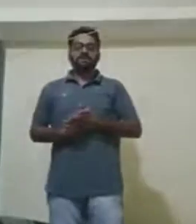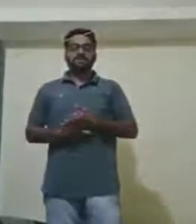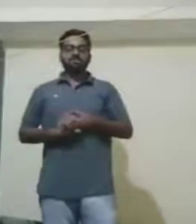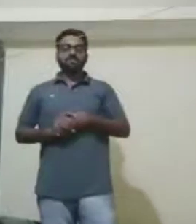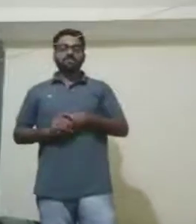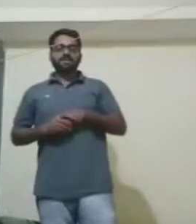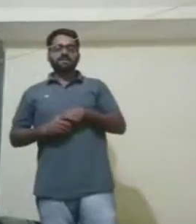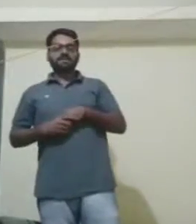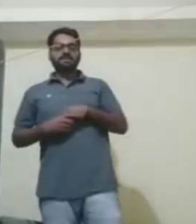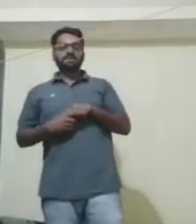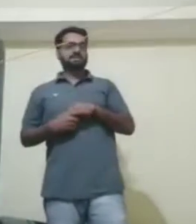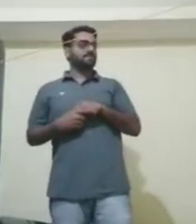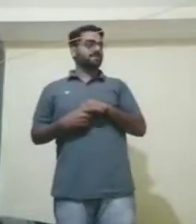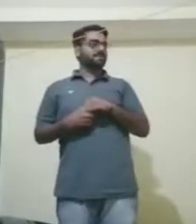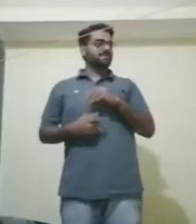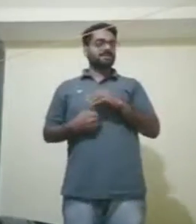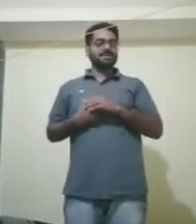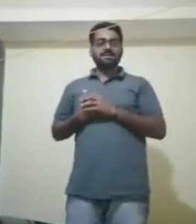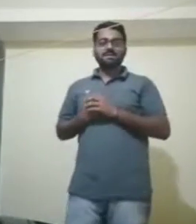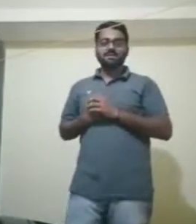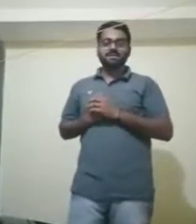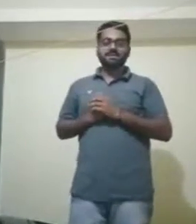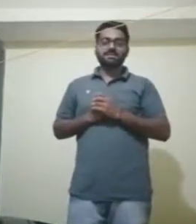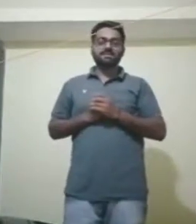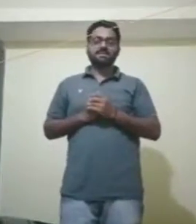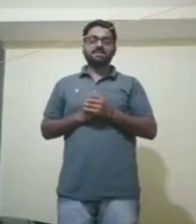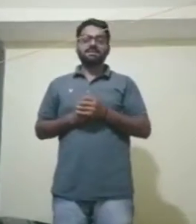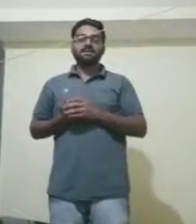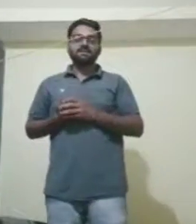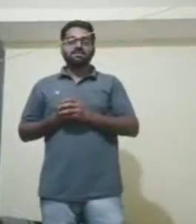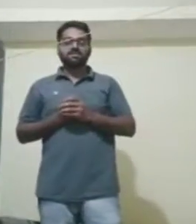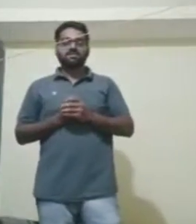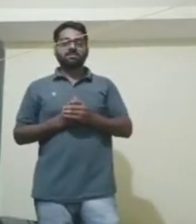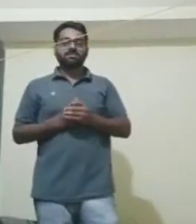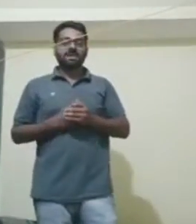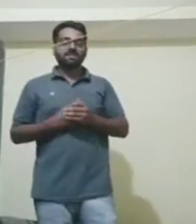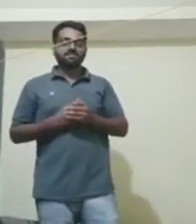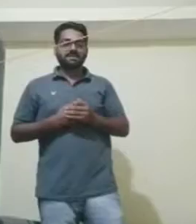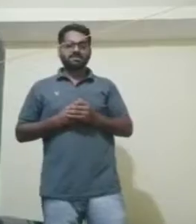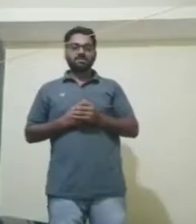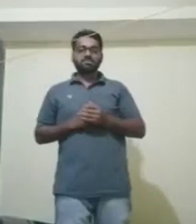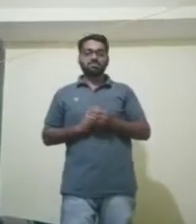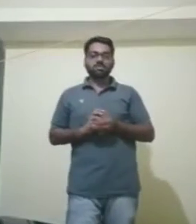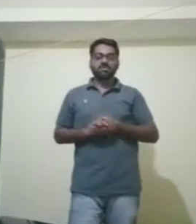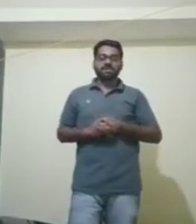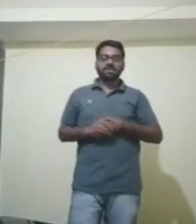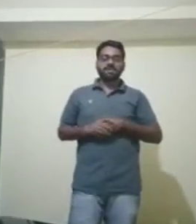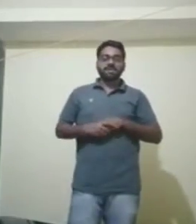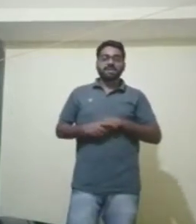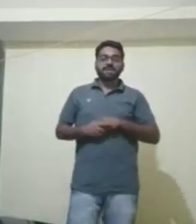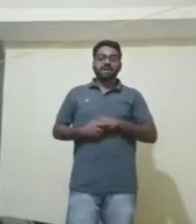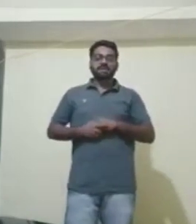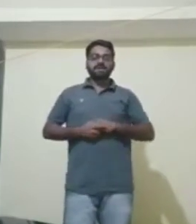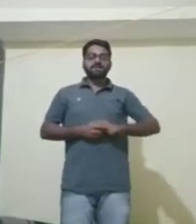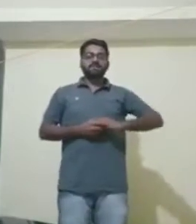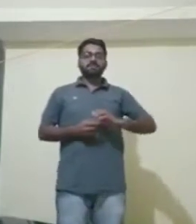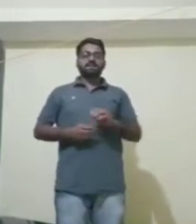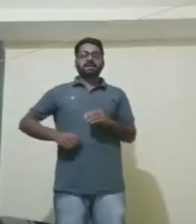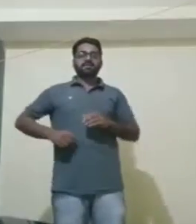Today's topic is method in string. First of all, my name is Atul Ashok Google Mugle, and I did complete my